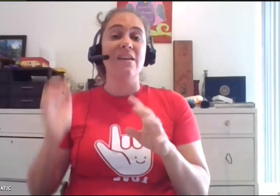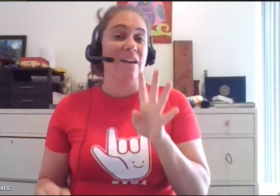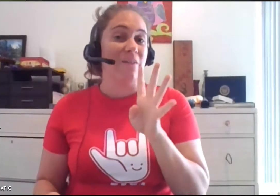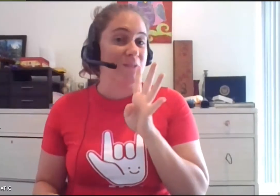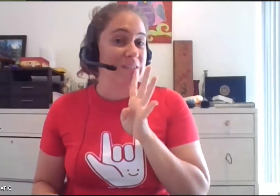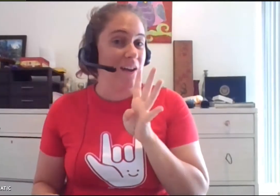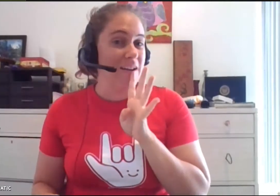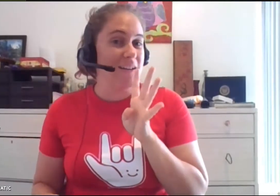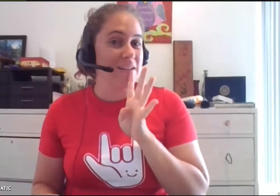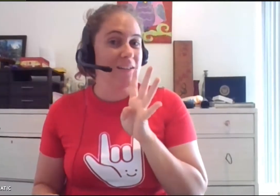We'll talk